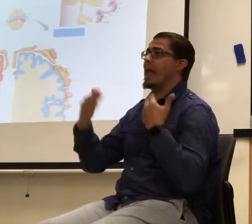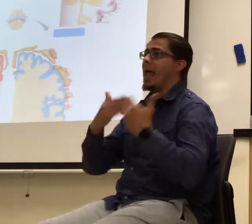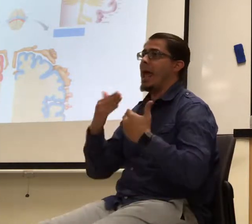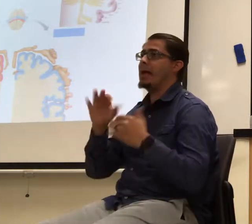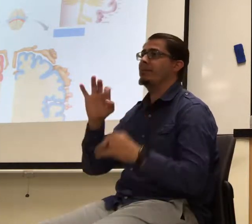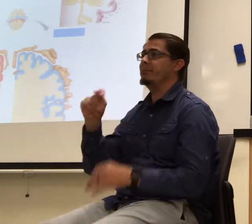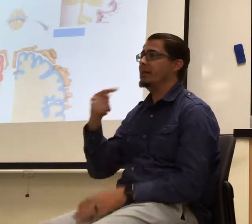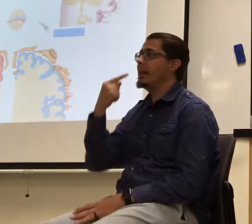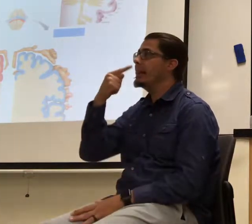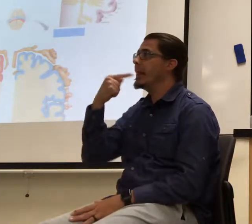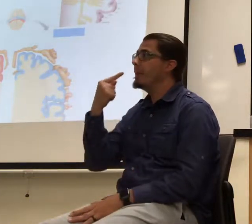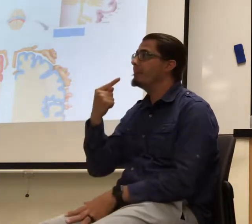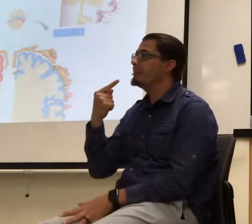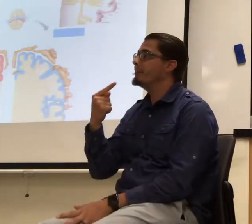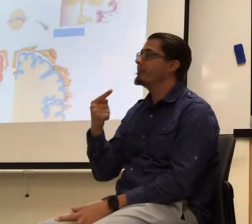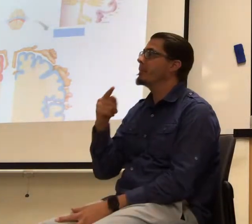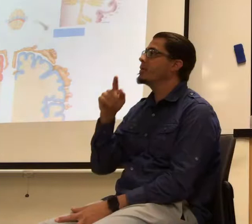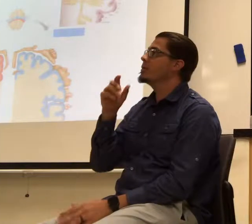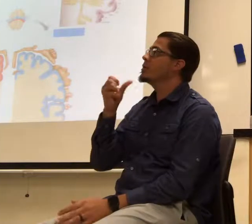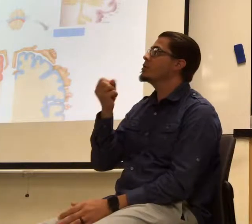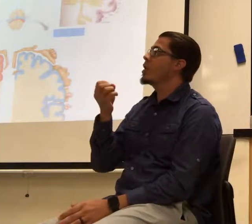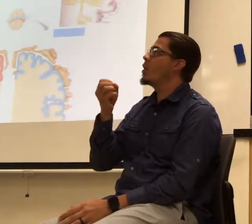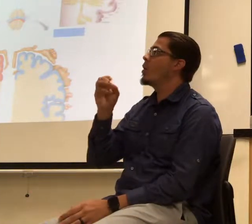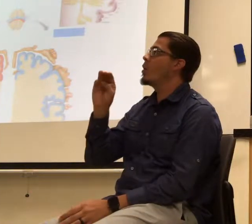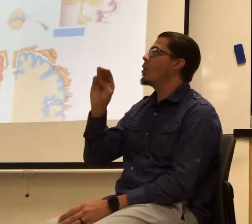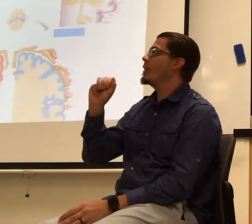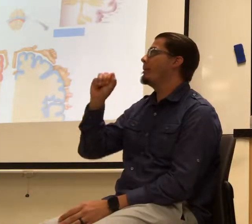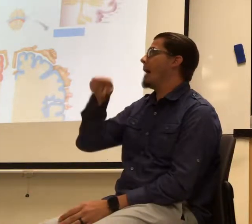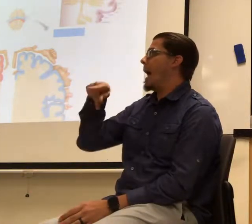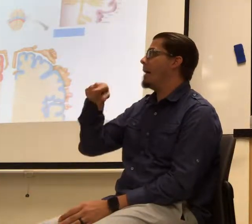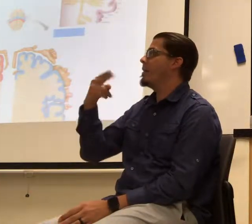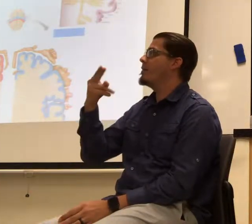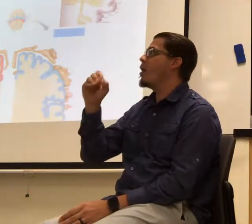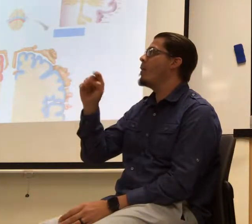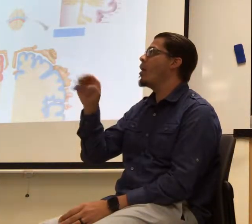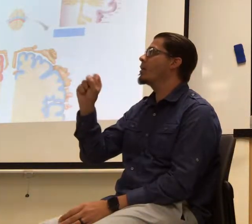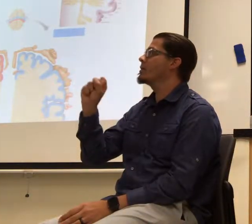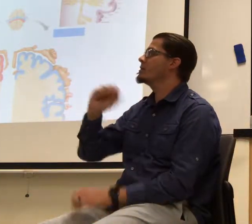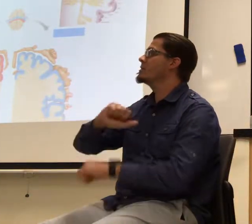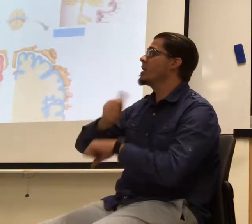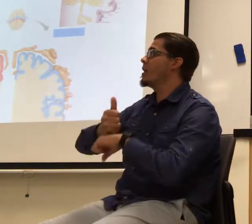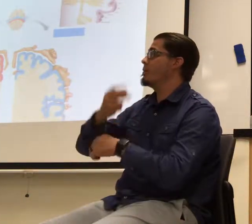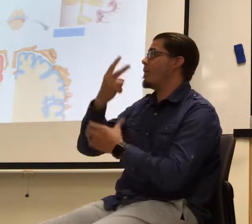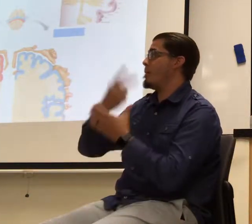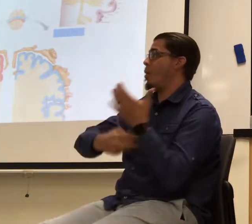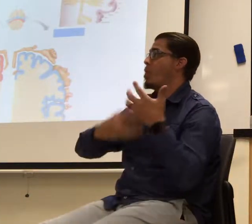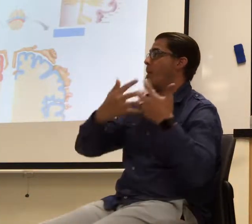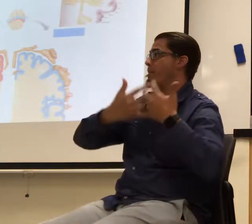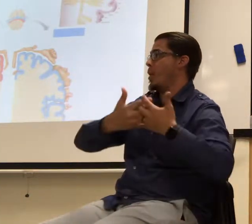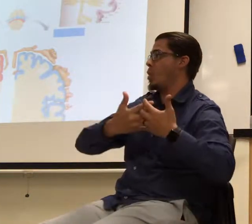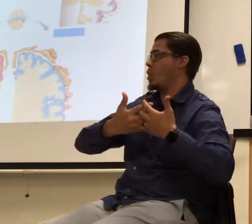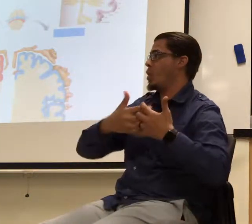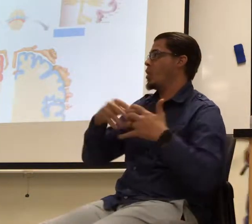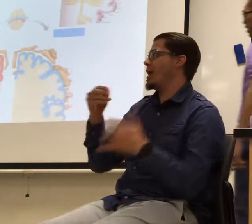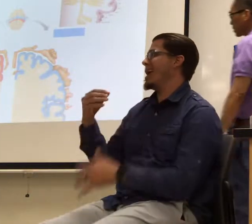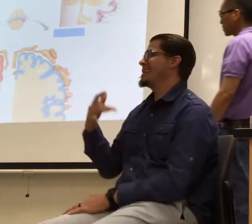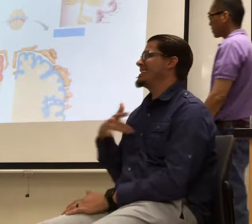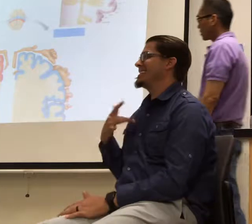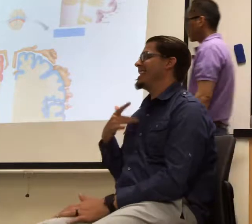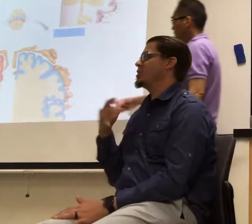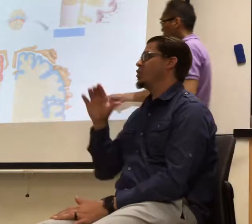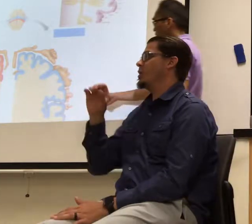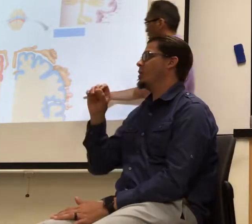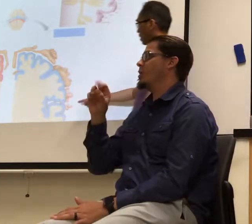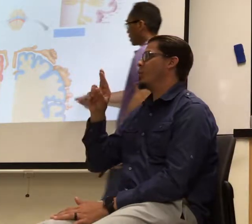And so the topographical map of homunculus is laid out on both the motor and the sensory